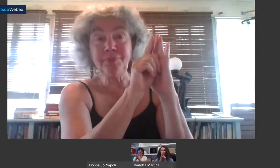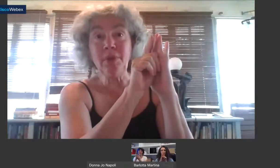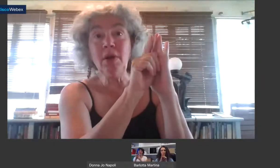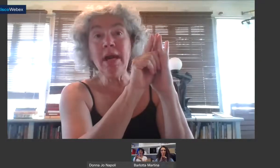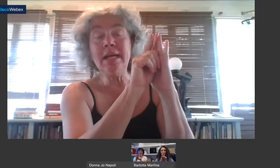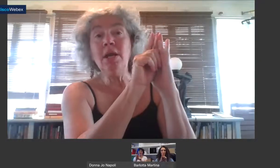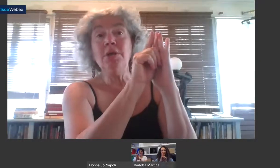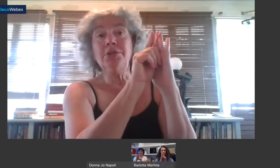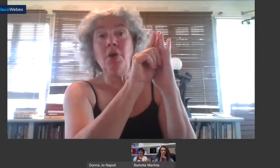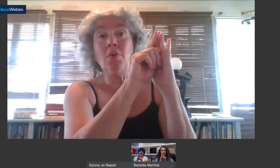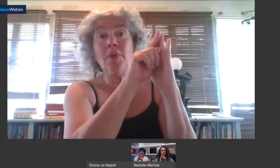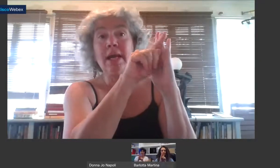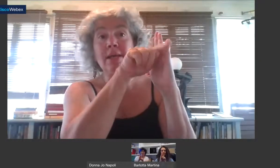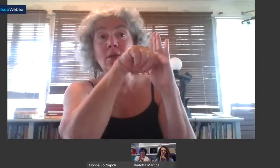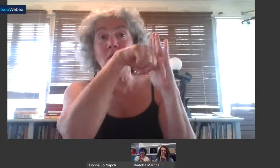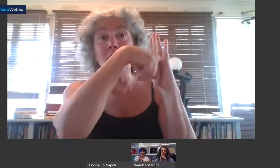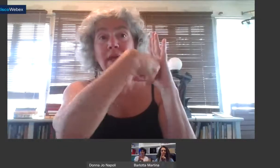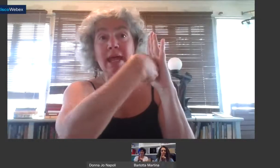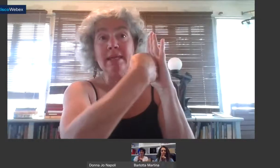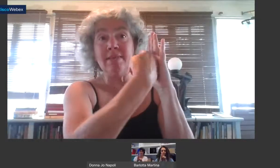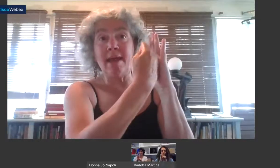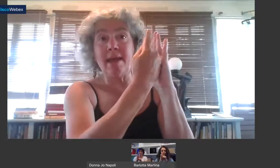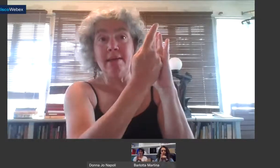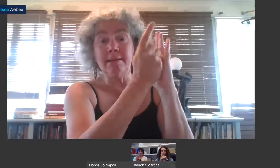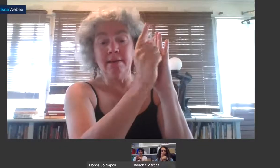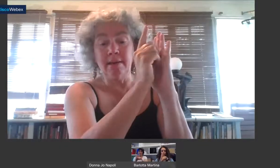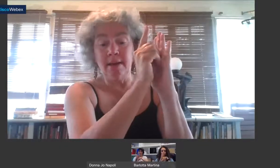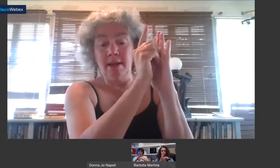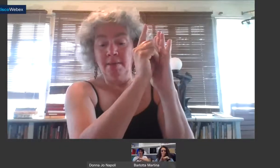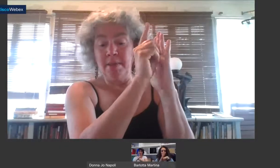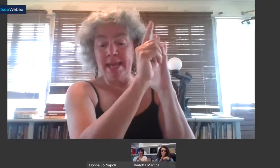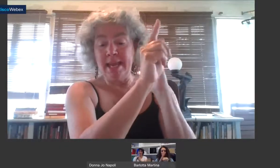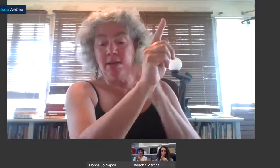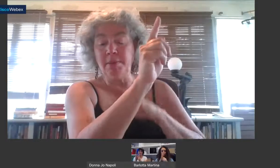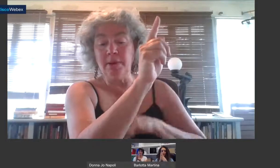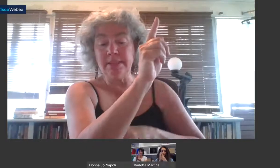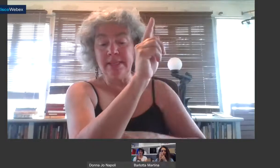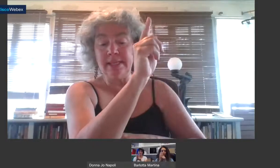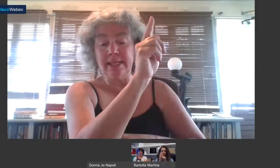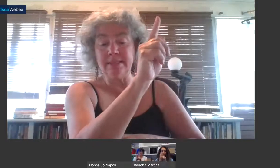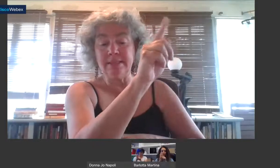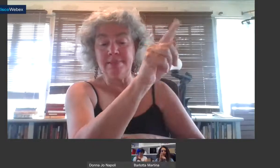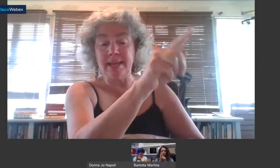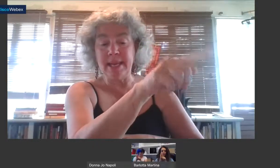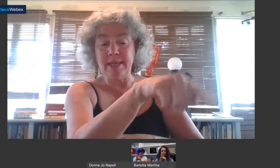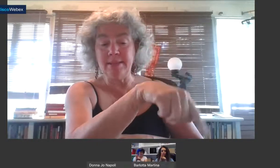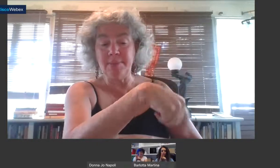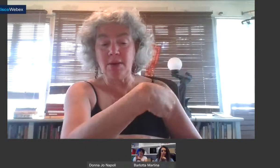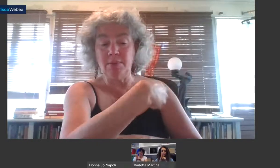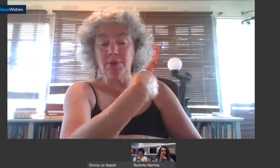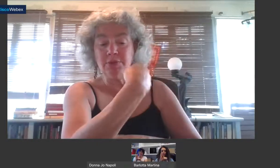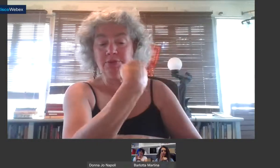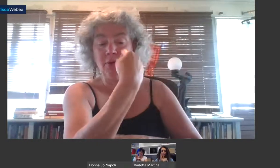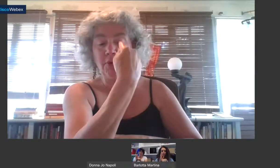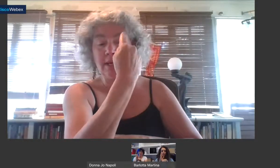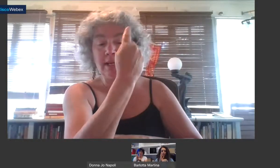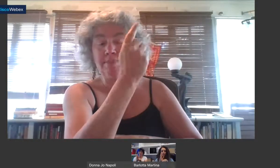All right, so when I go like that, my elbow articulates because my arm goes forward and